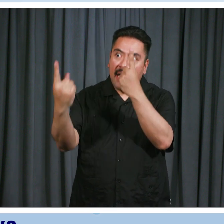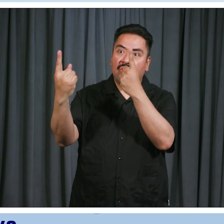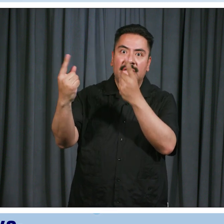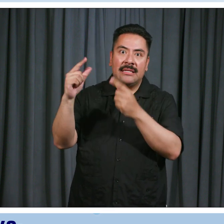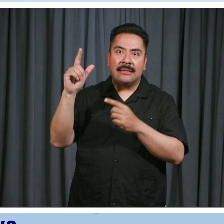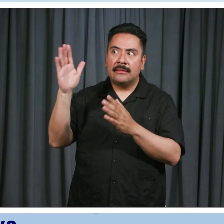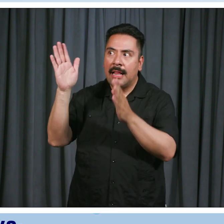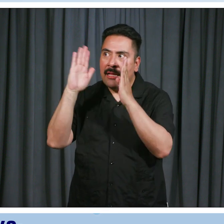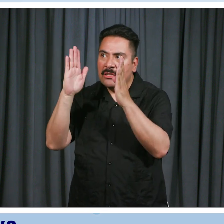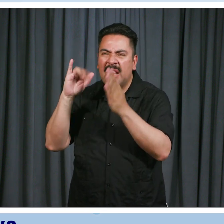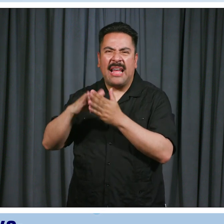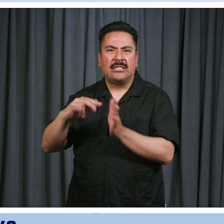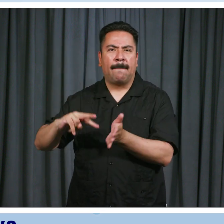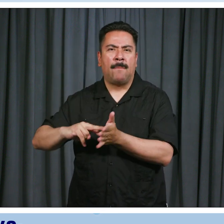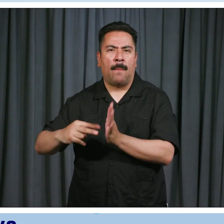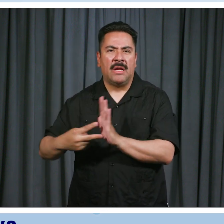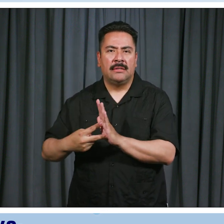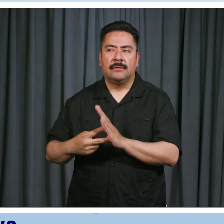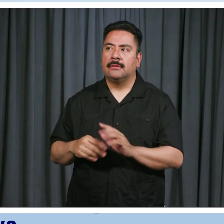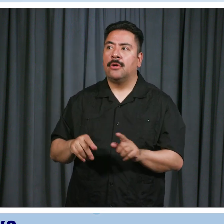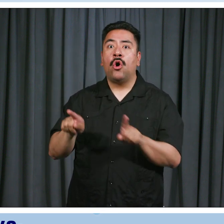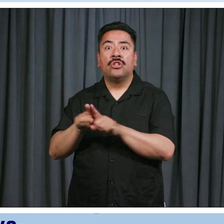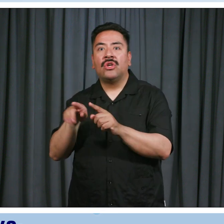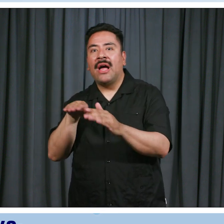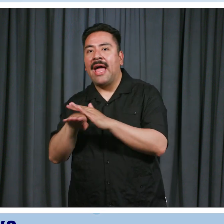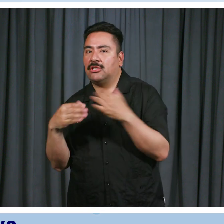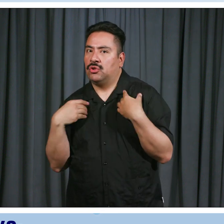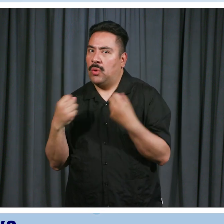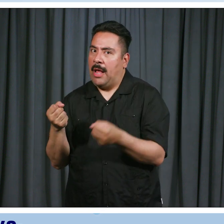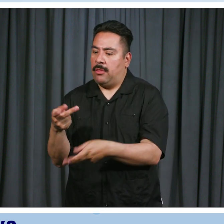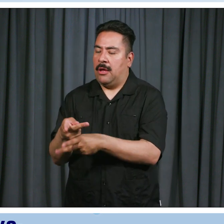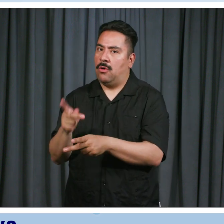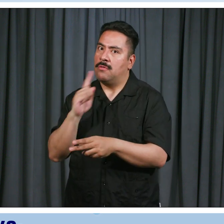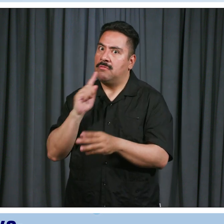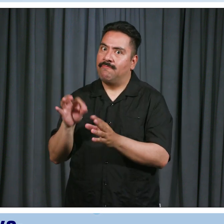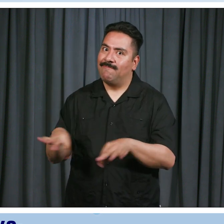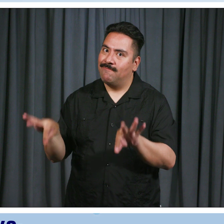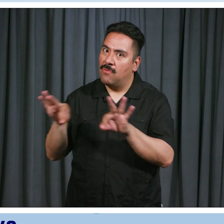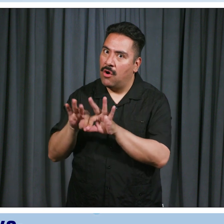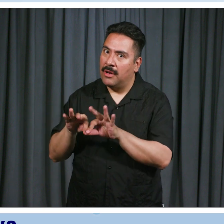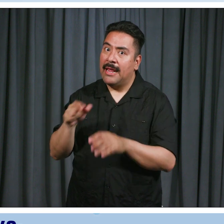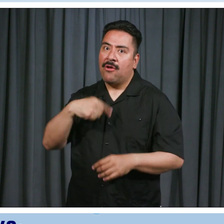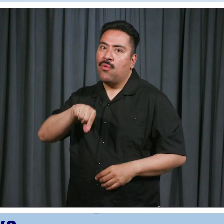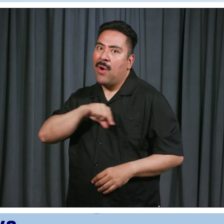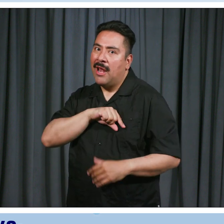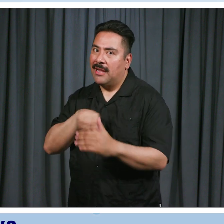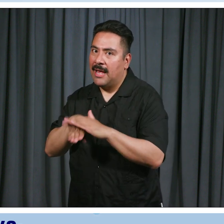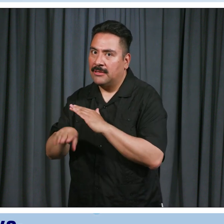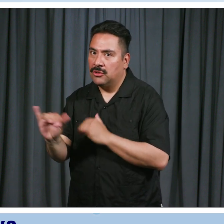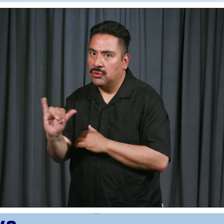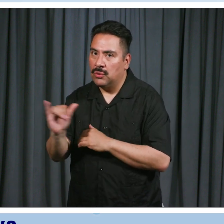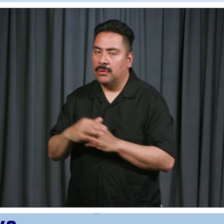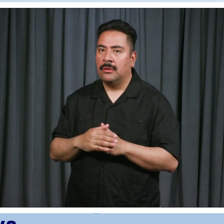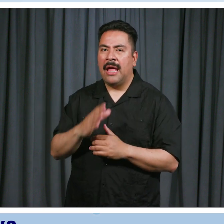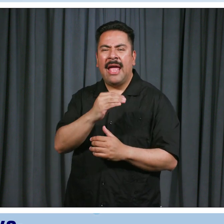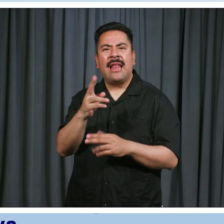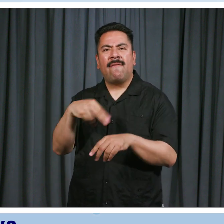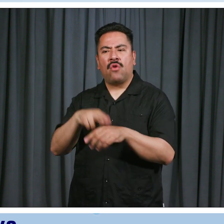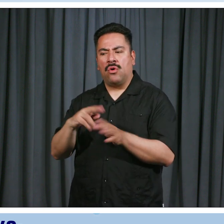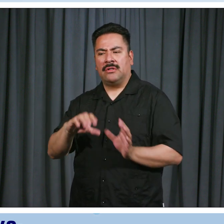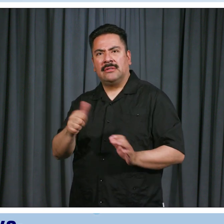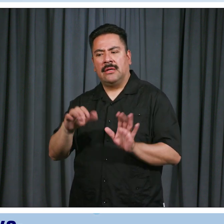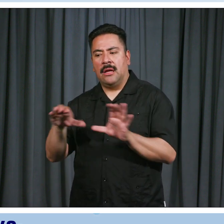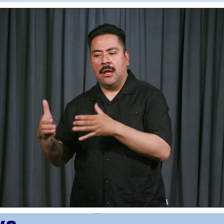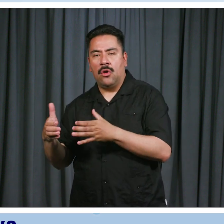listeners? That's purpose. And access to healthcare, of course, is critically important, and quality access. And then, of course, like, do we